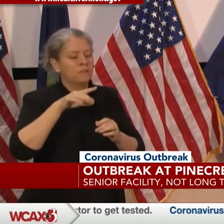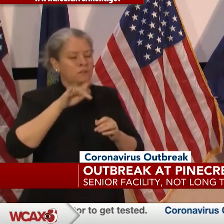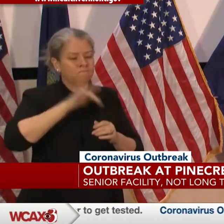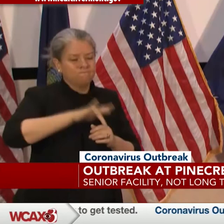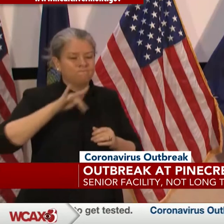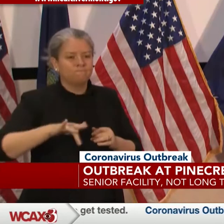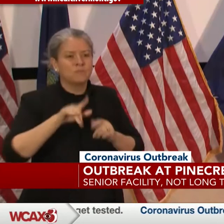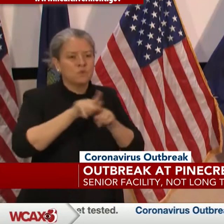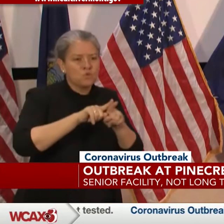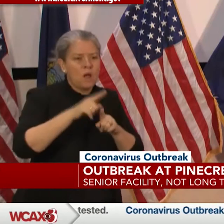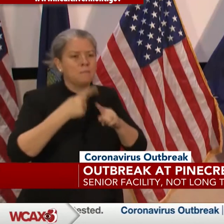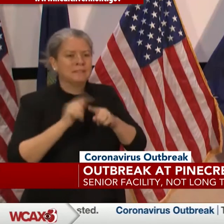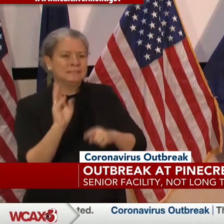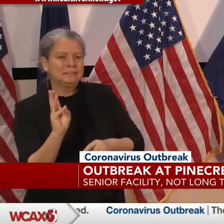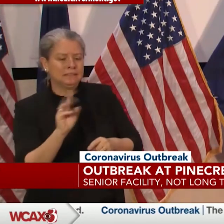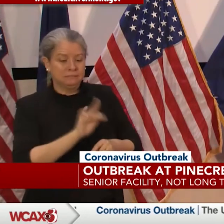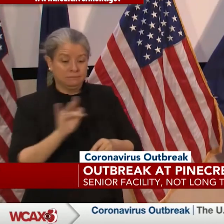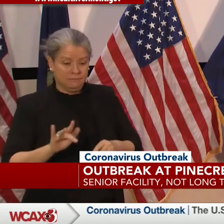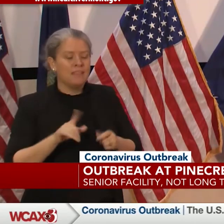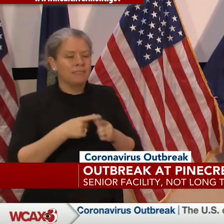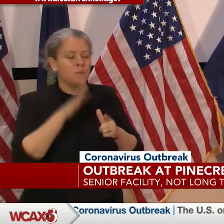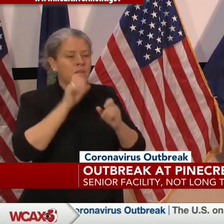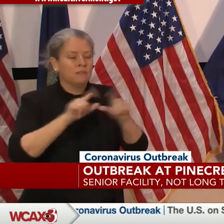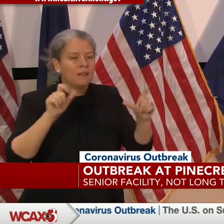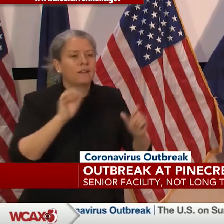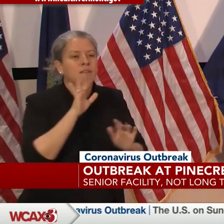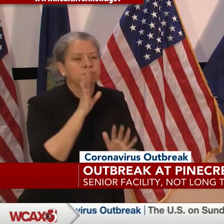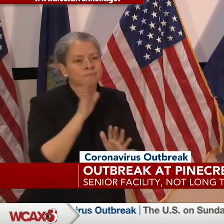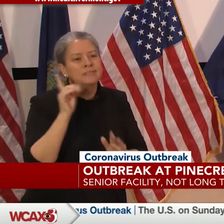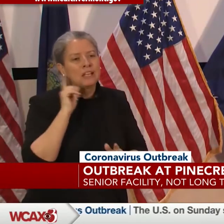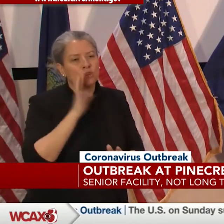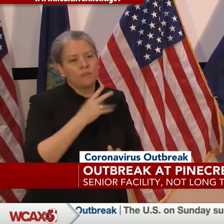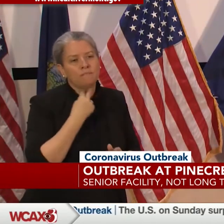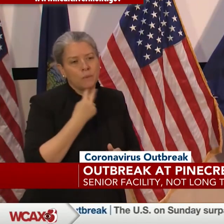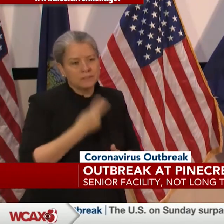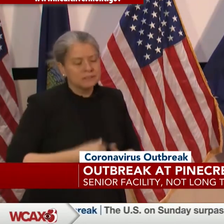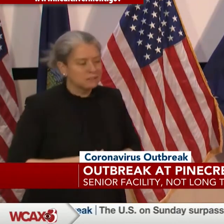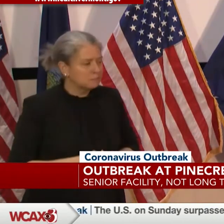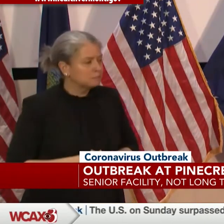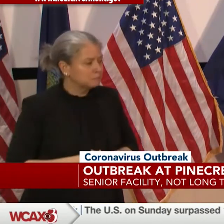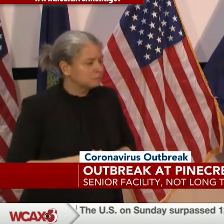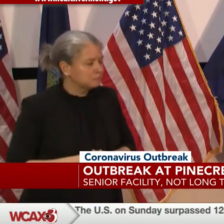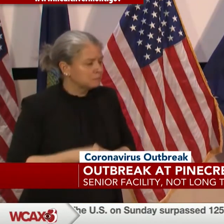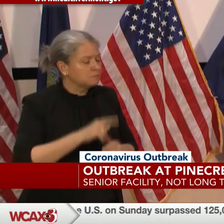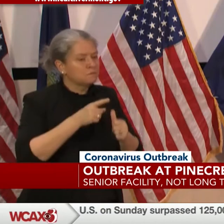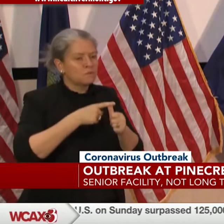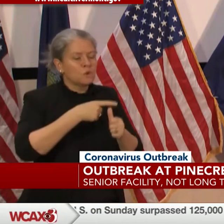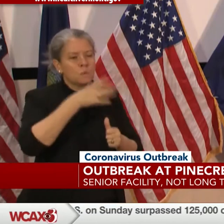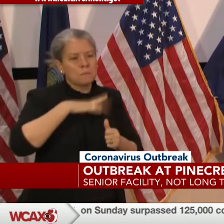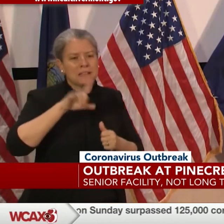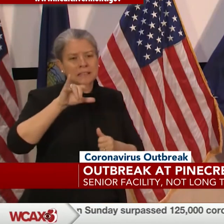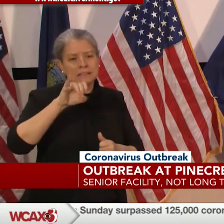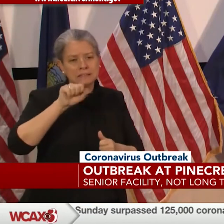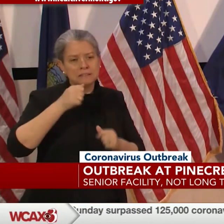All right, we're going to start with Lisa Loomis at the Valley Reporter, *6 to unmute.